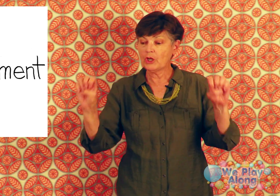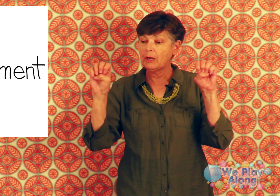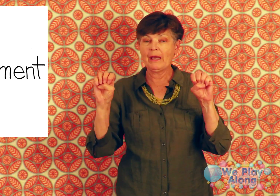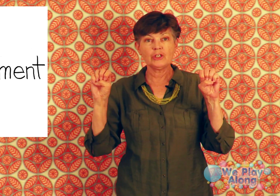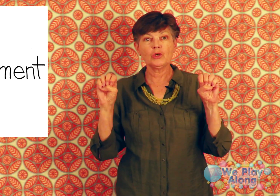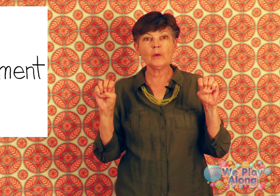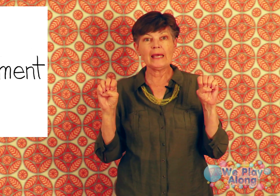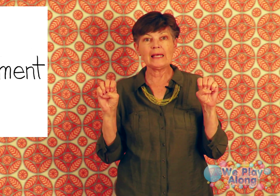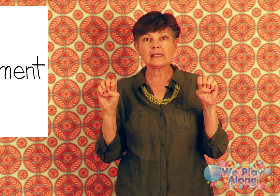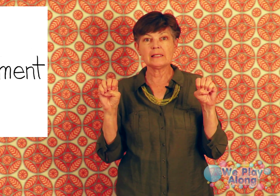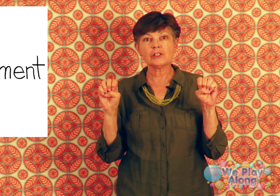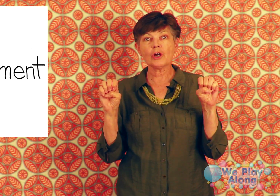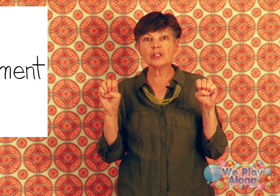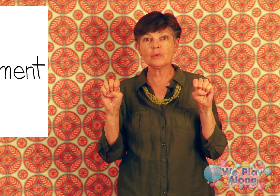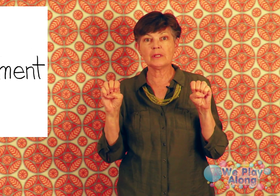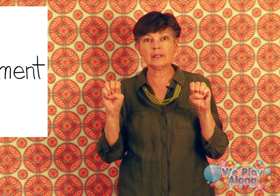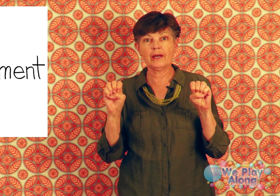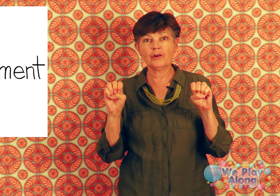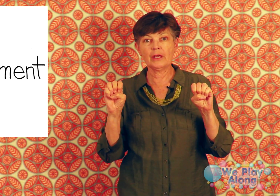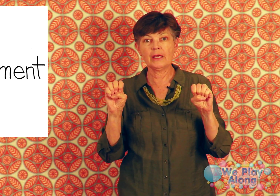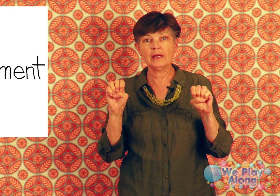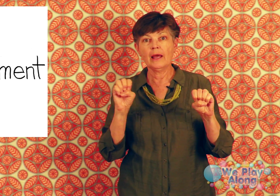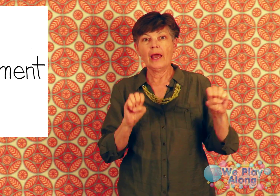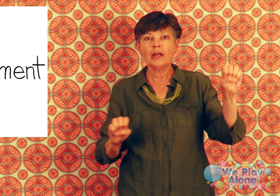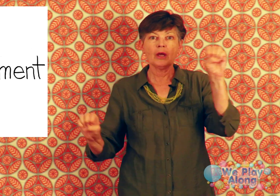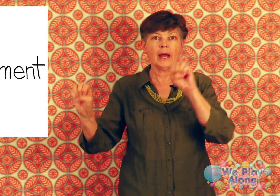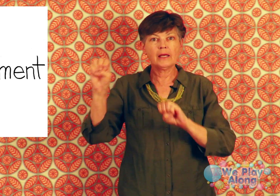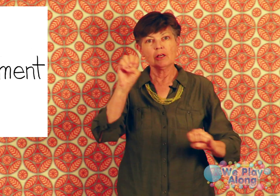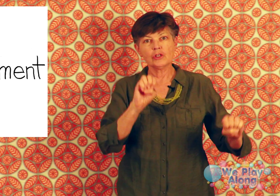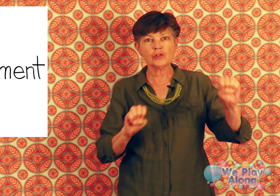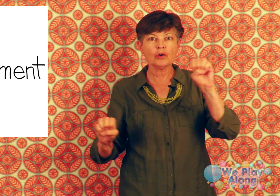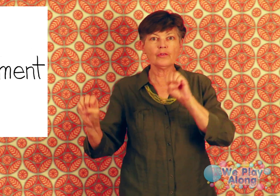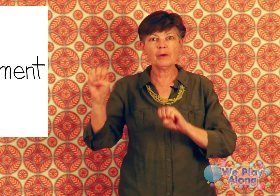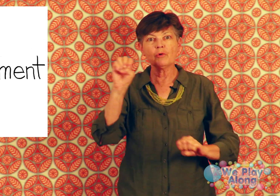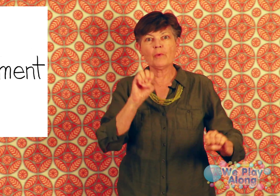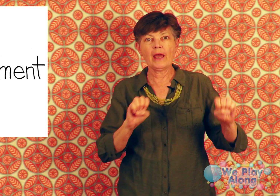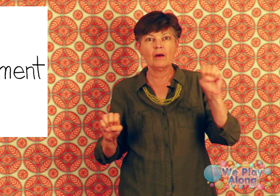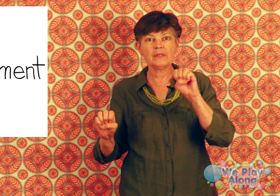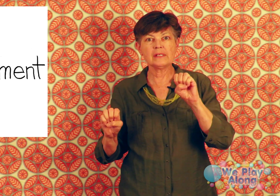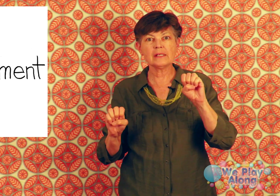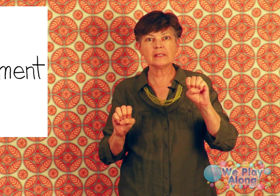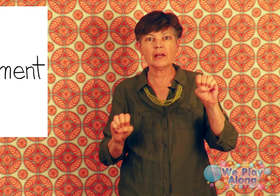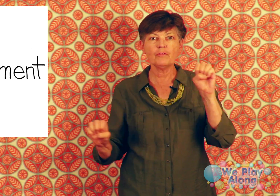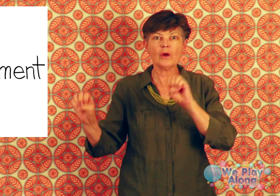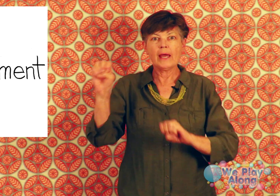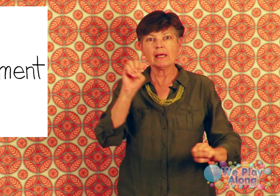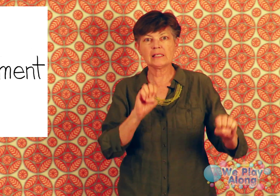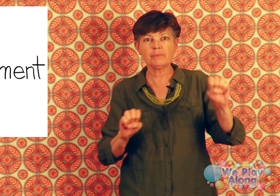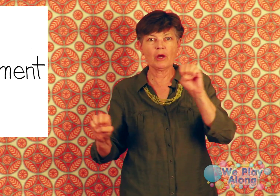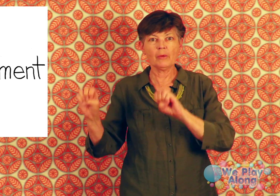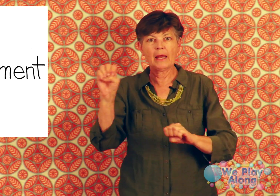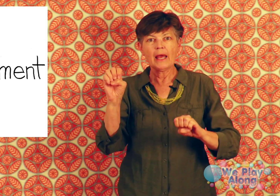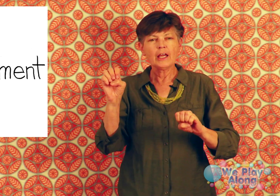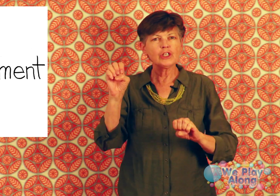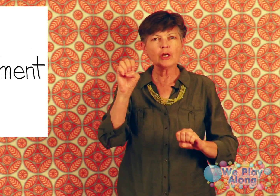you're going to make two E's because it starts with the letter E, and you kind of circle them around. This is a sign for experiment because you're